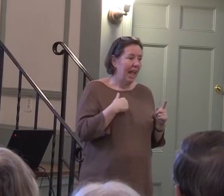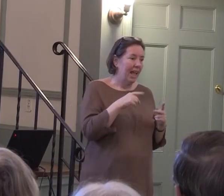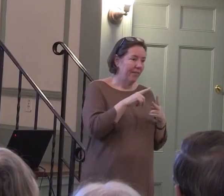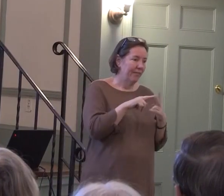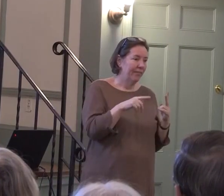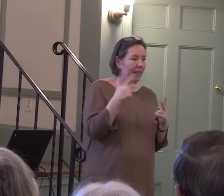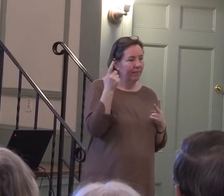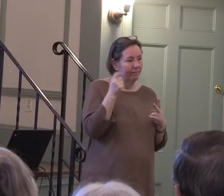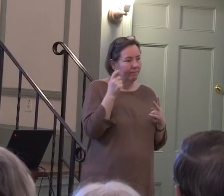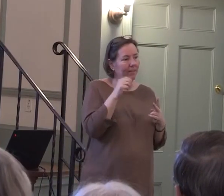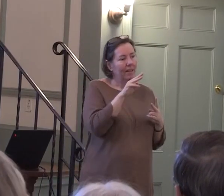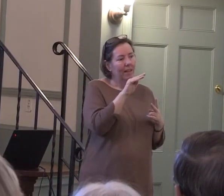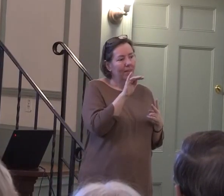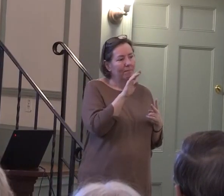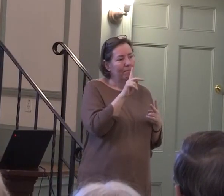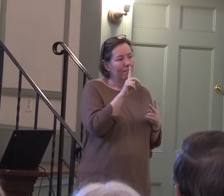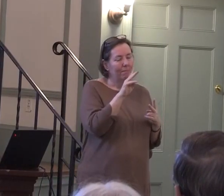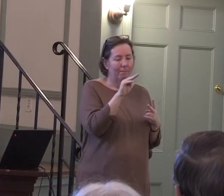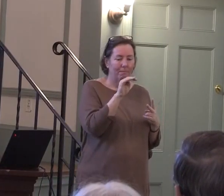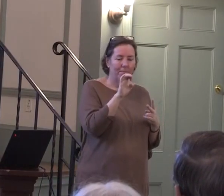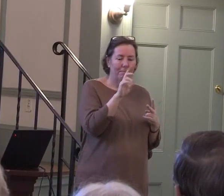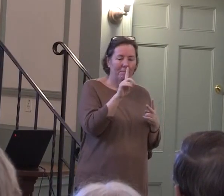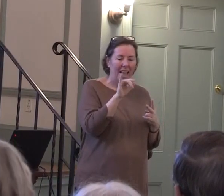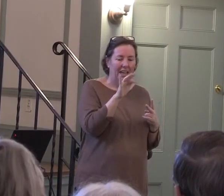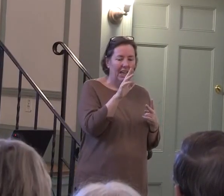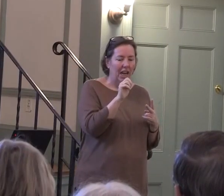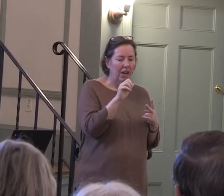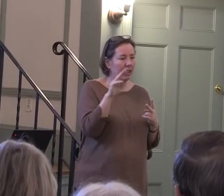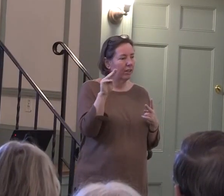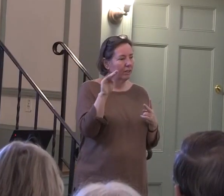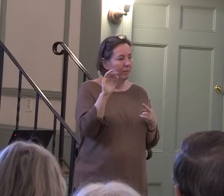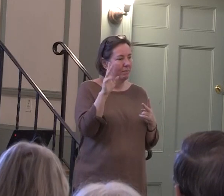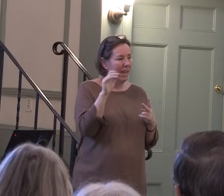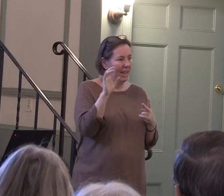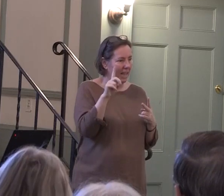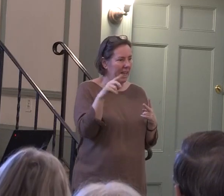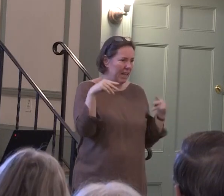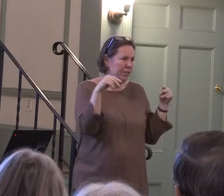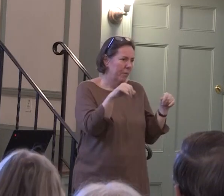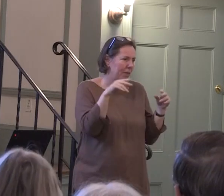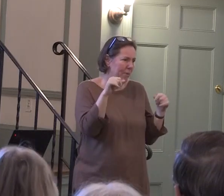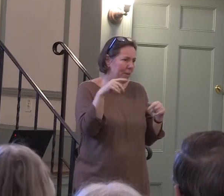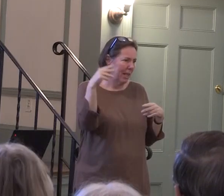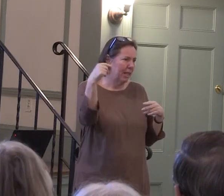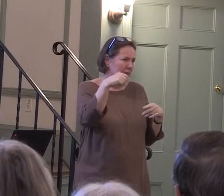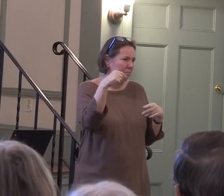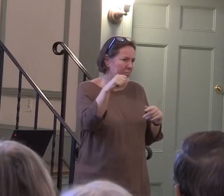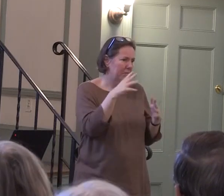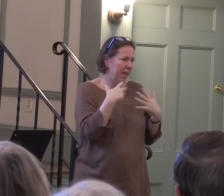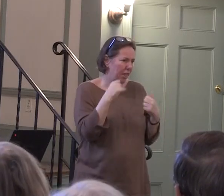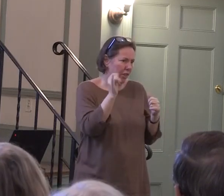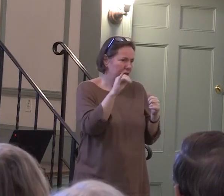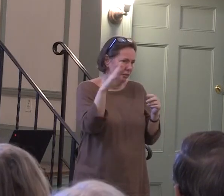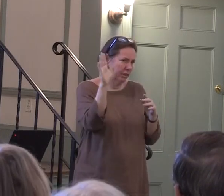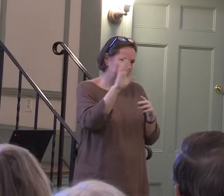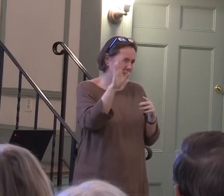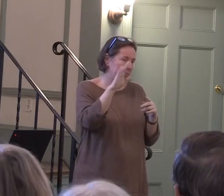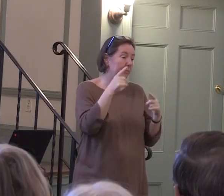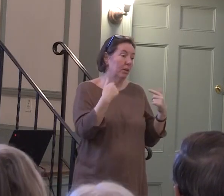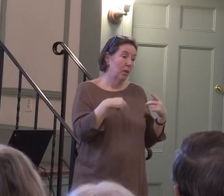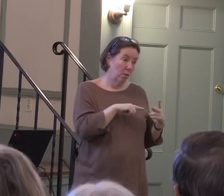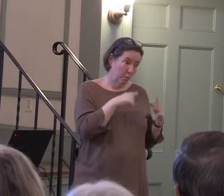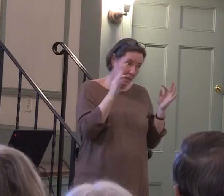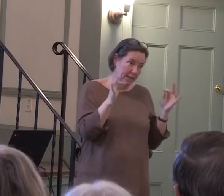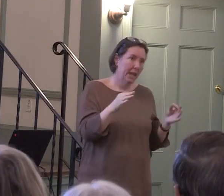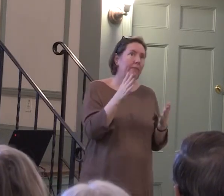and Medicaid, so they pay the daily cost of a nursing home per individual. We definitely